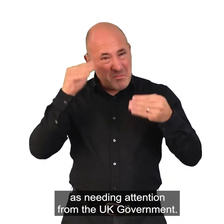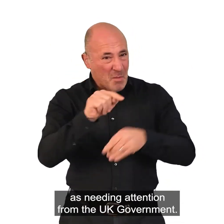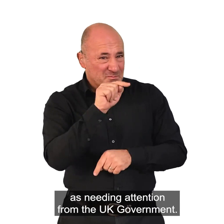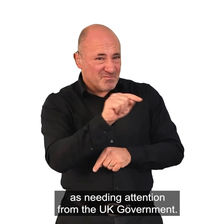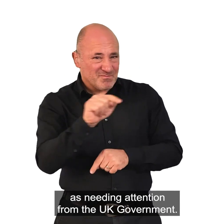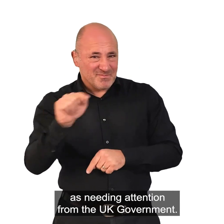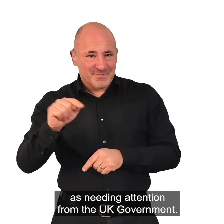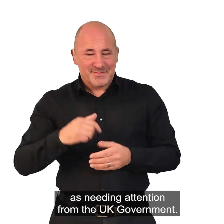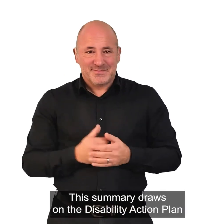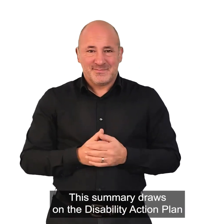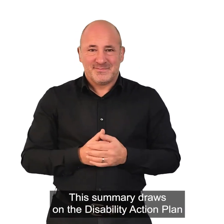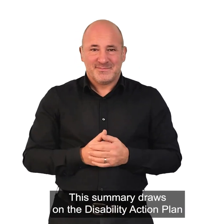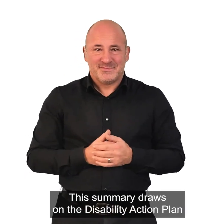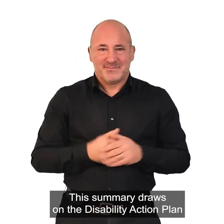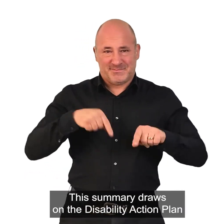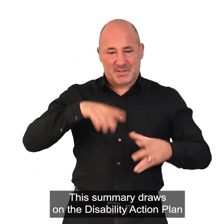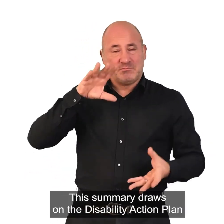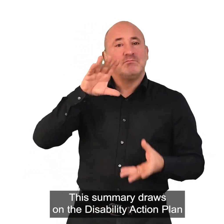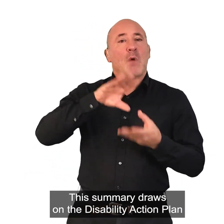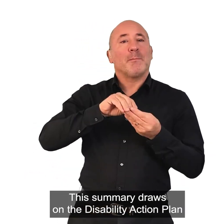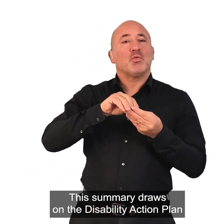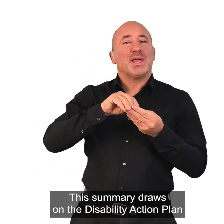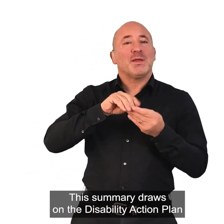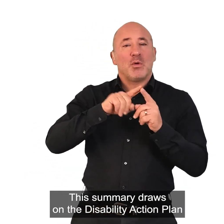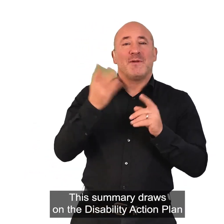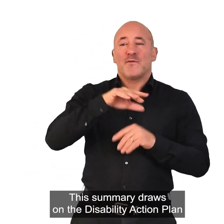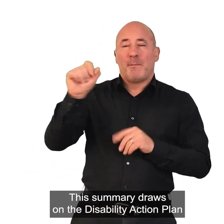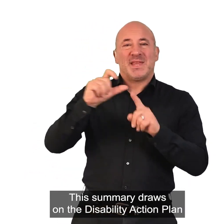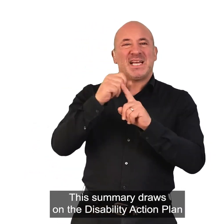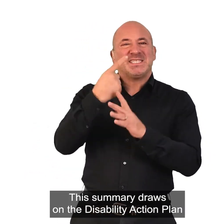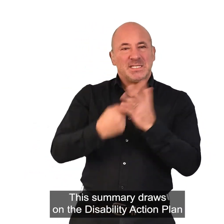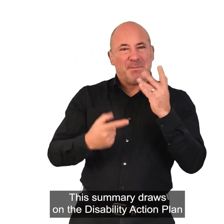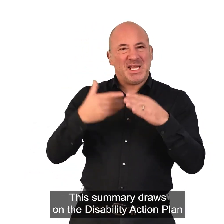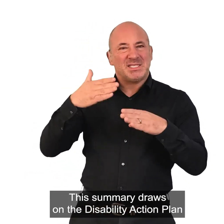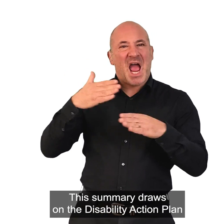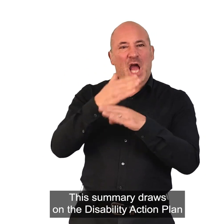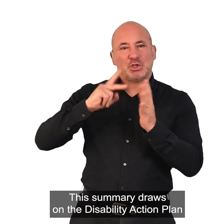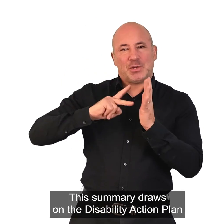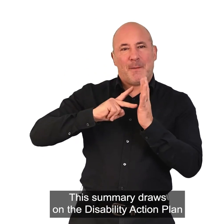the UK Government. This summary draws on the Disability Action Plan